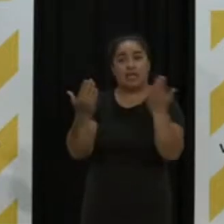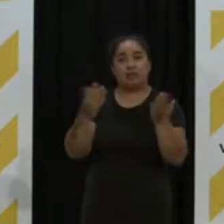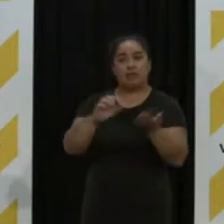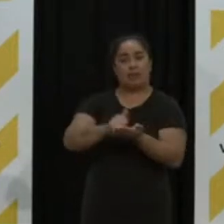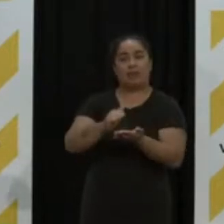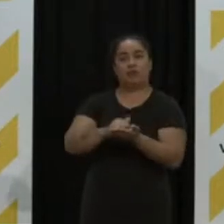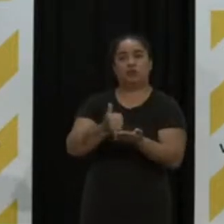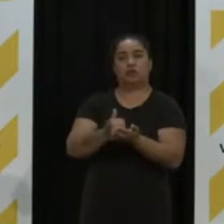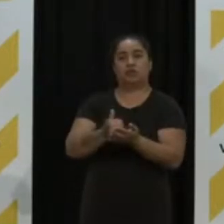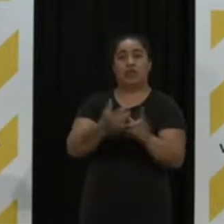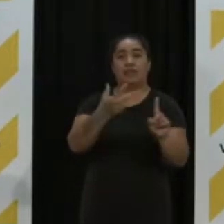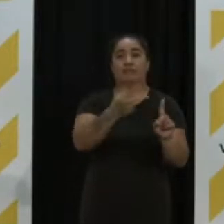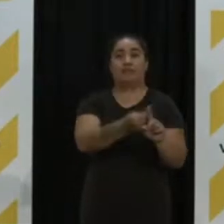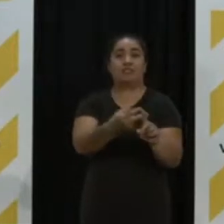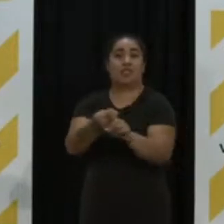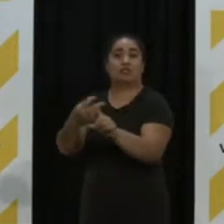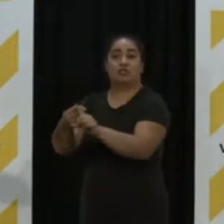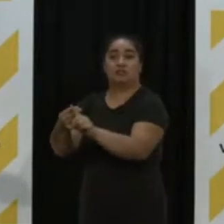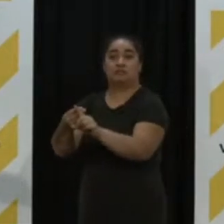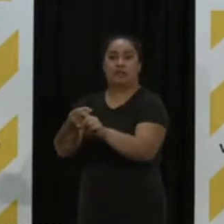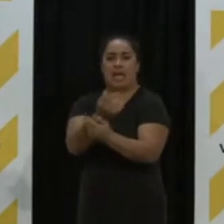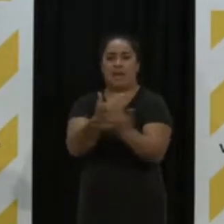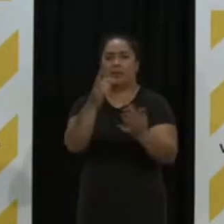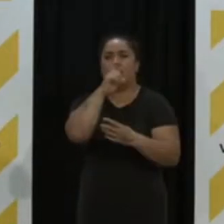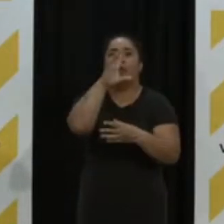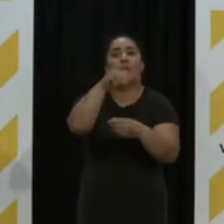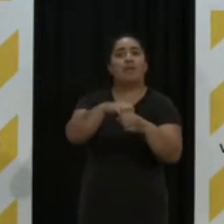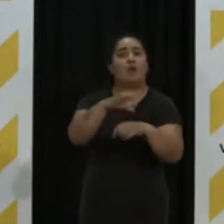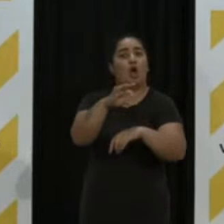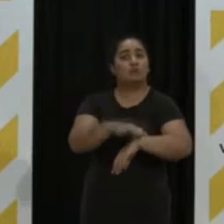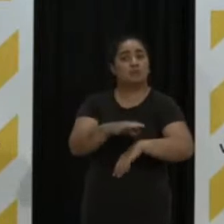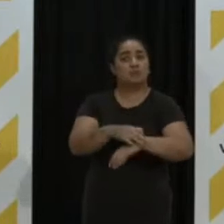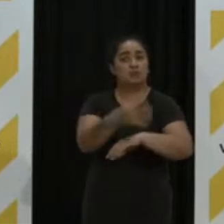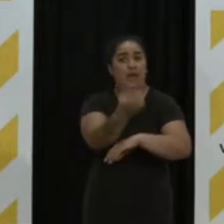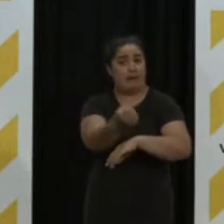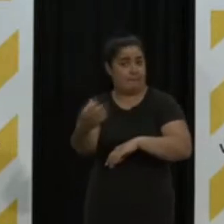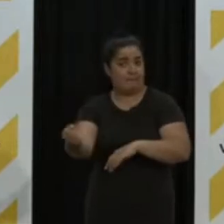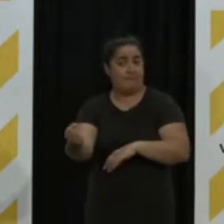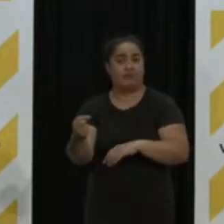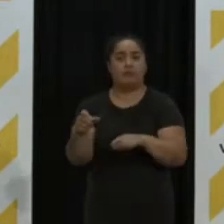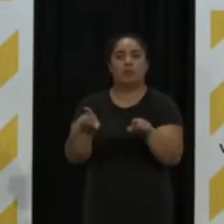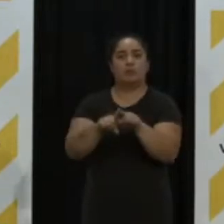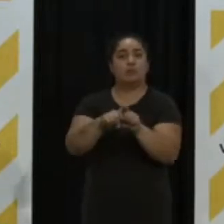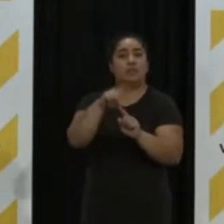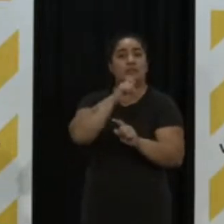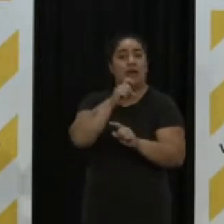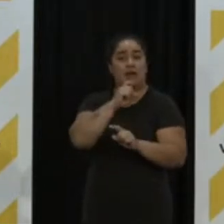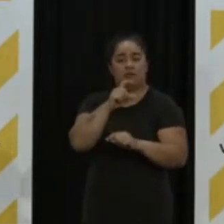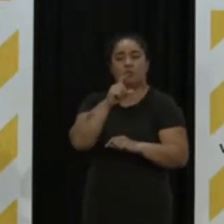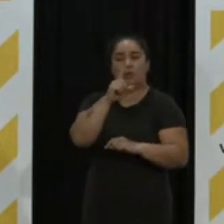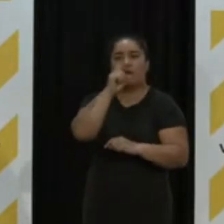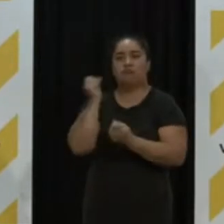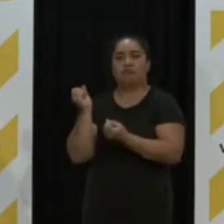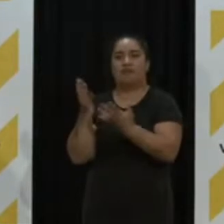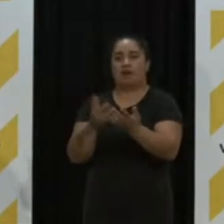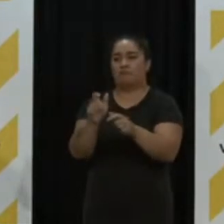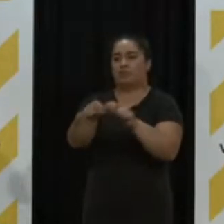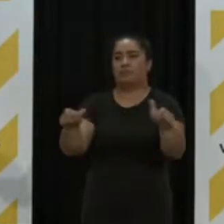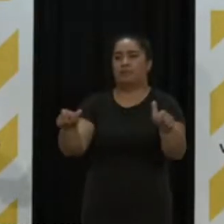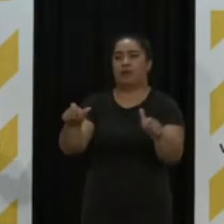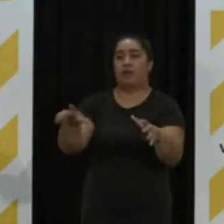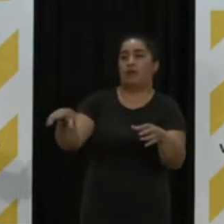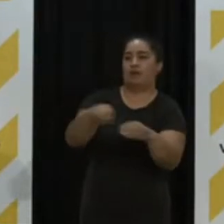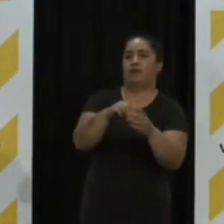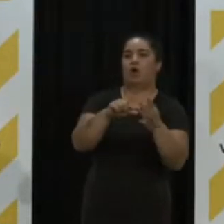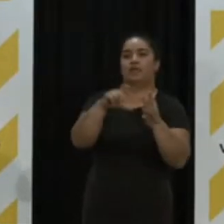vaccination status of our hospital admissions, a proportion that are fully vaccinated, and also can provide that for hospital for those in ICU. And